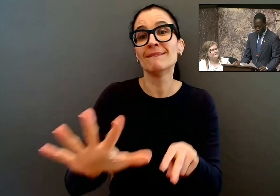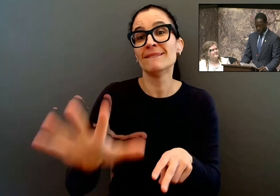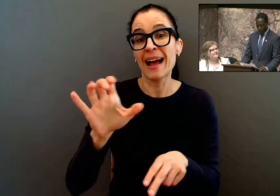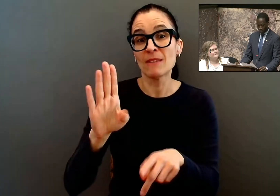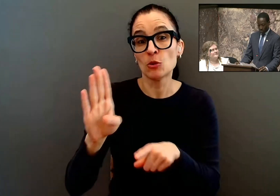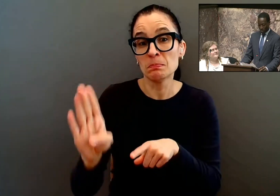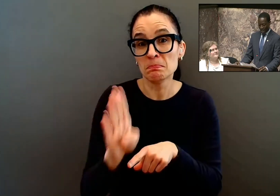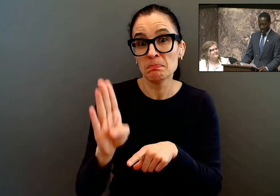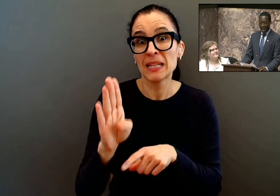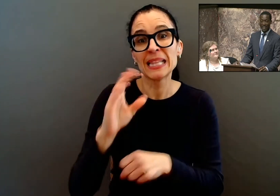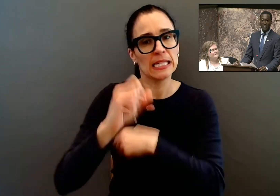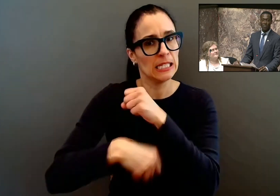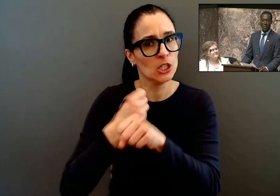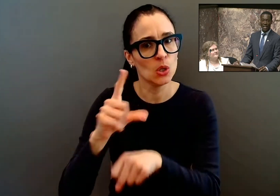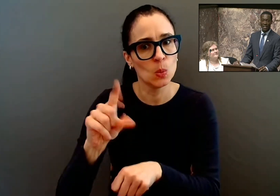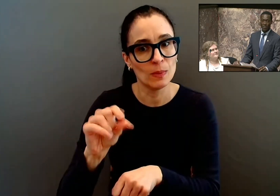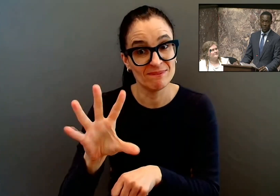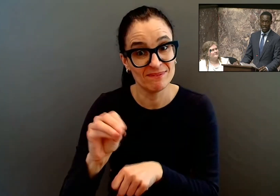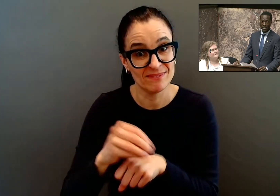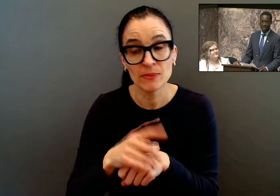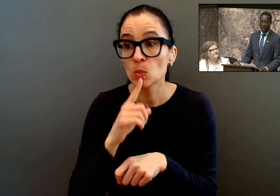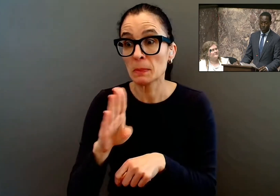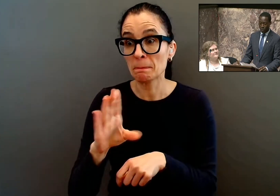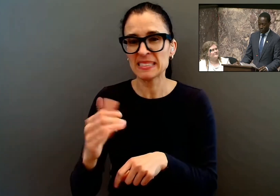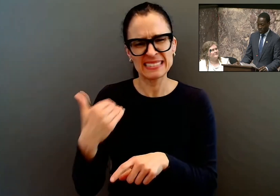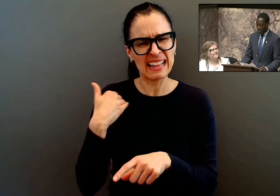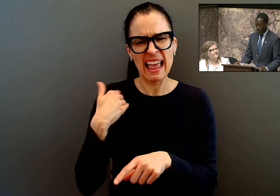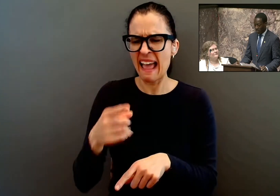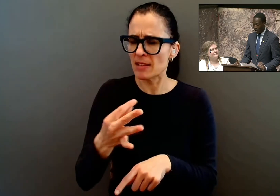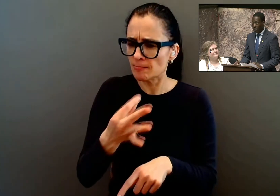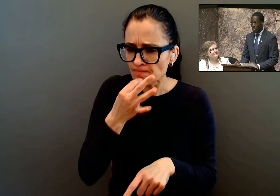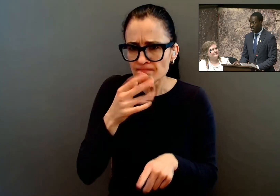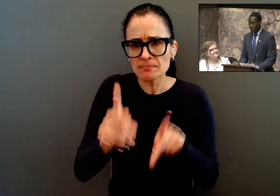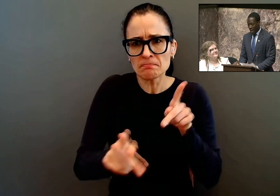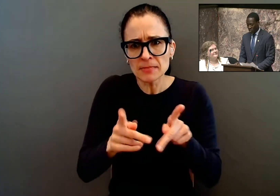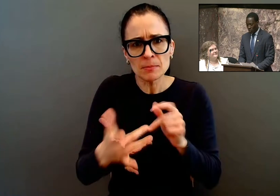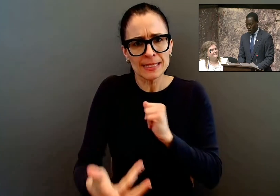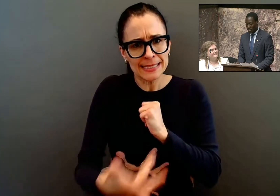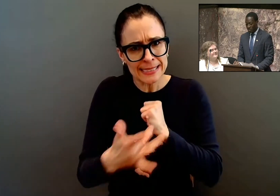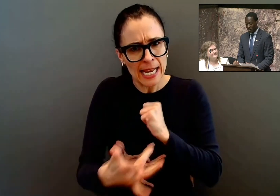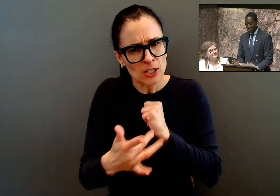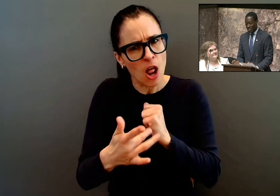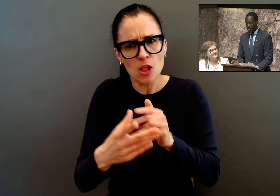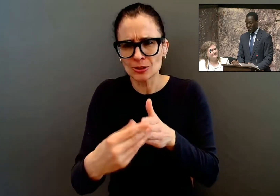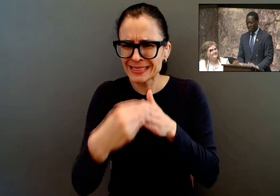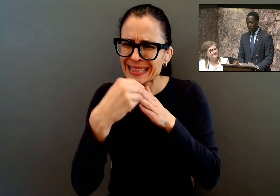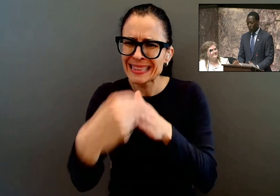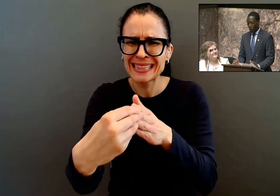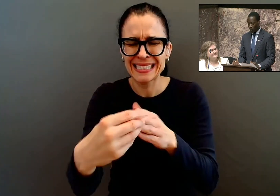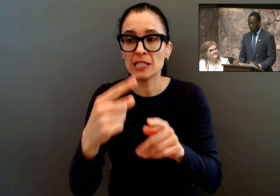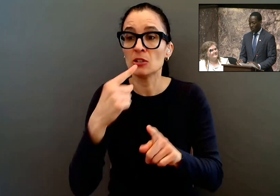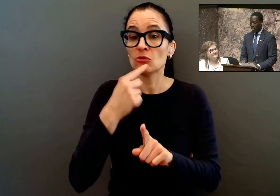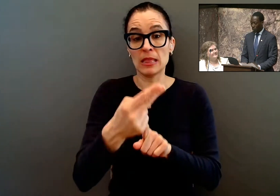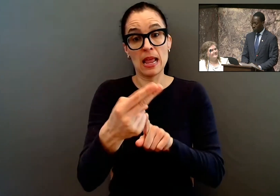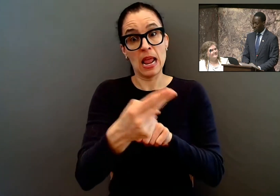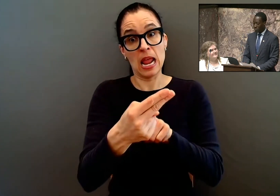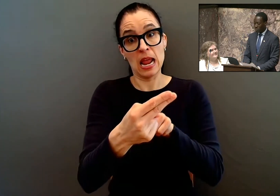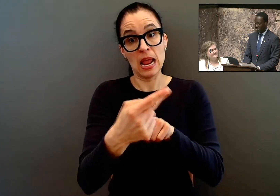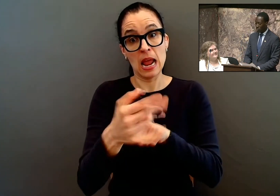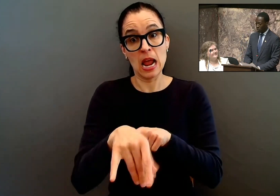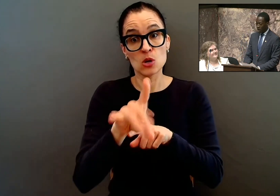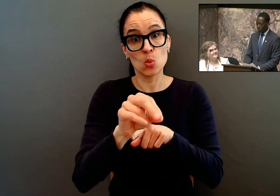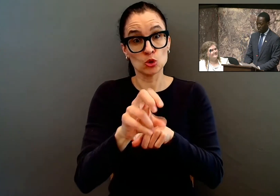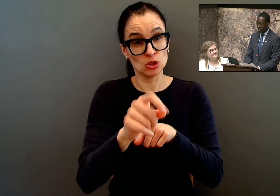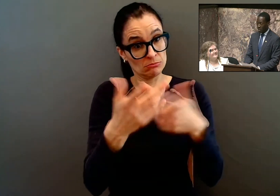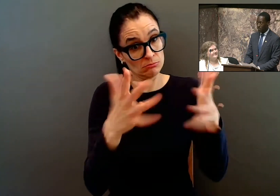a rural development plan, and it's a made in BC opportunity. Just imagine what this means for rural and urban